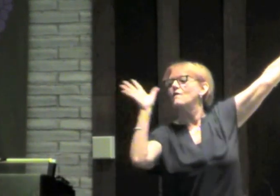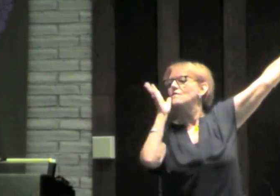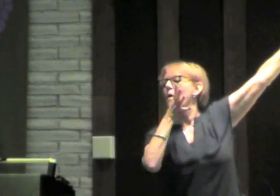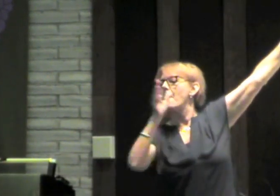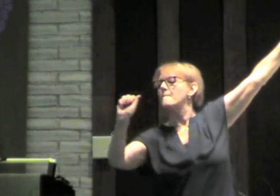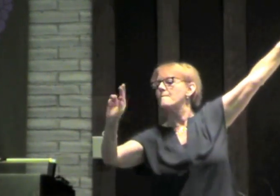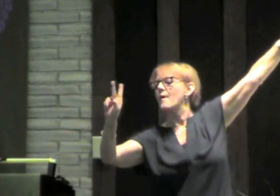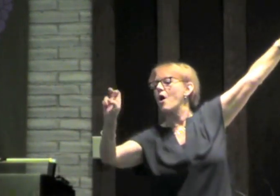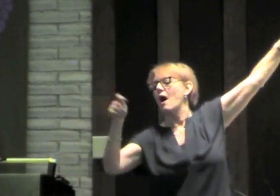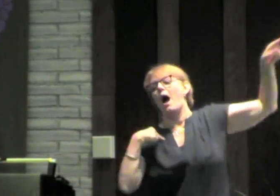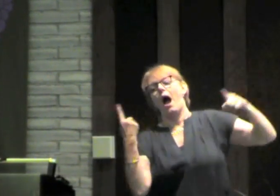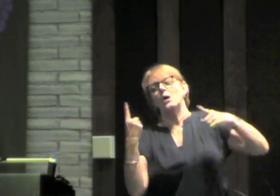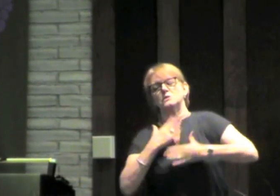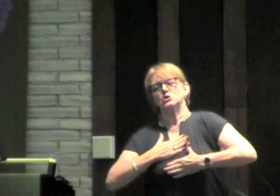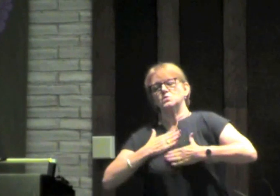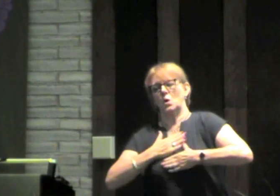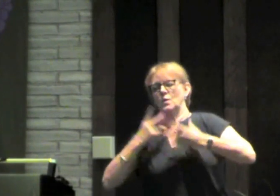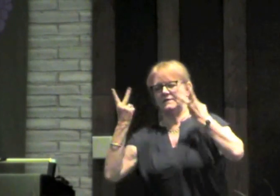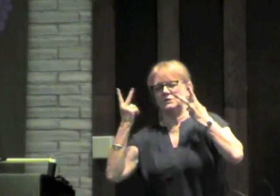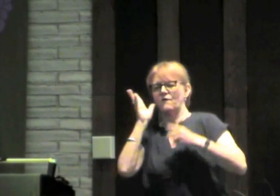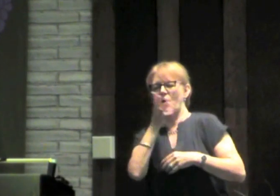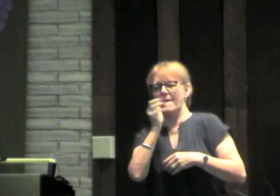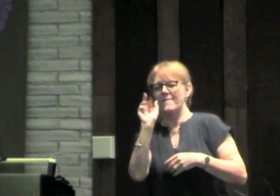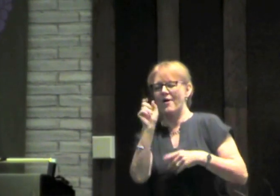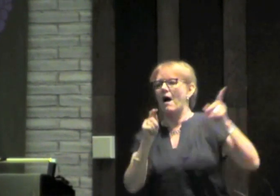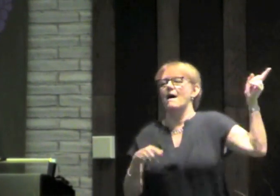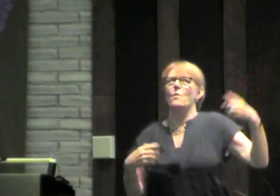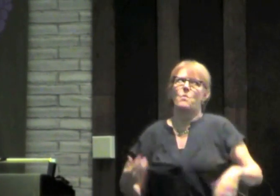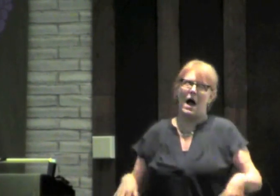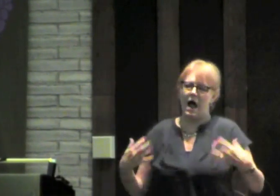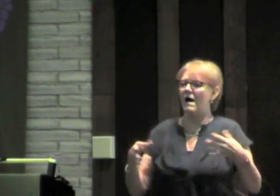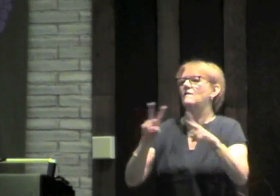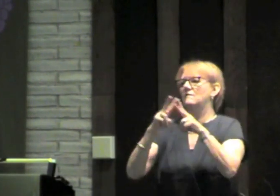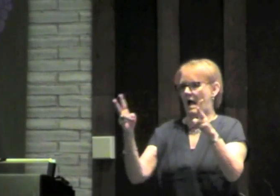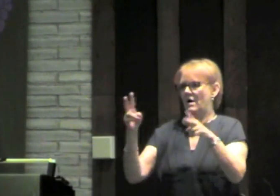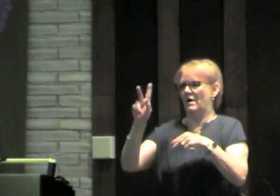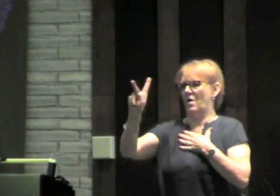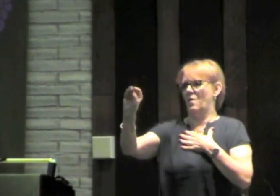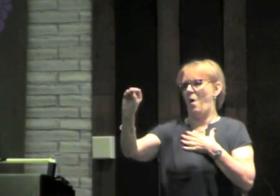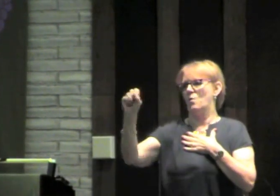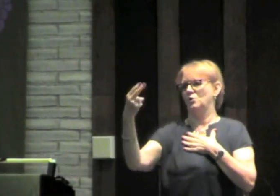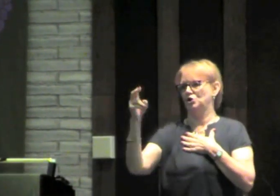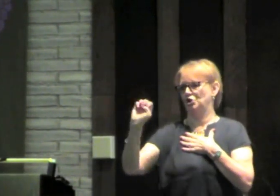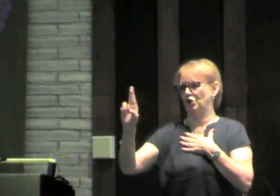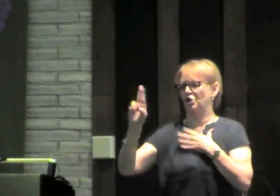very interesting culture. Well, and here's a picture of the markets. I always like to visit the different